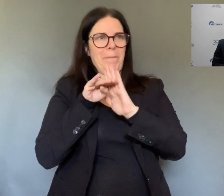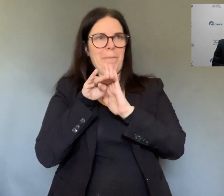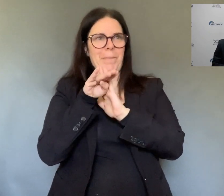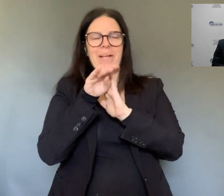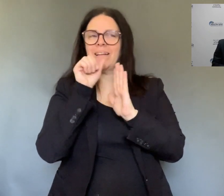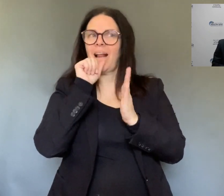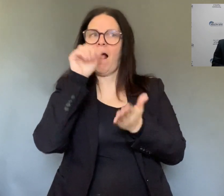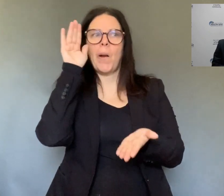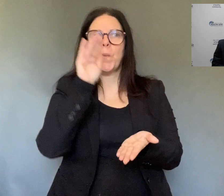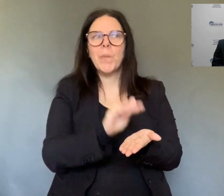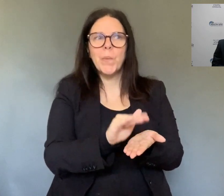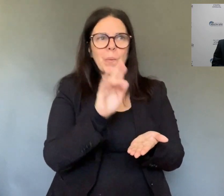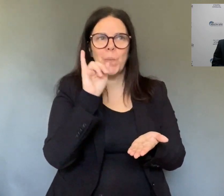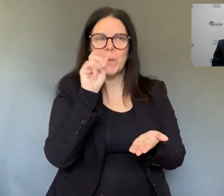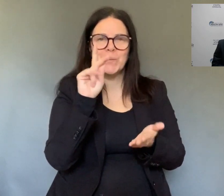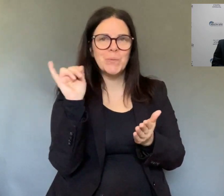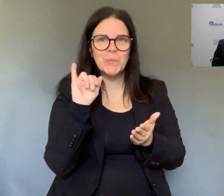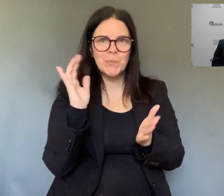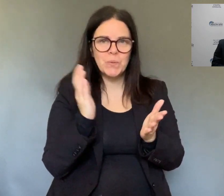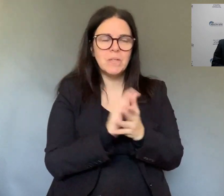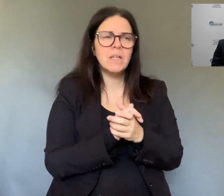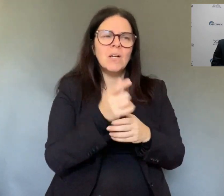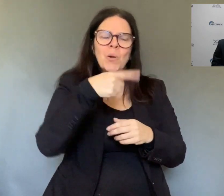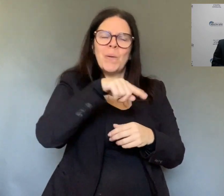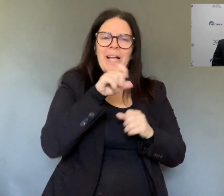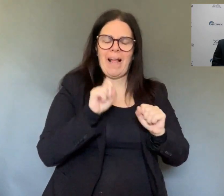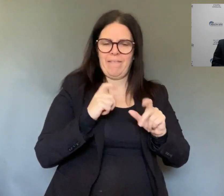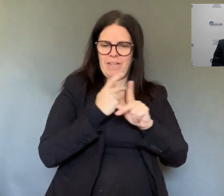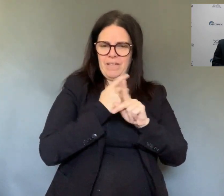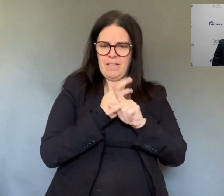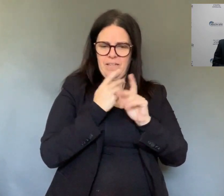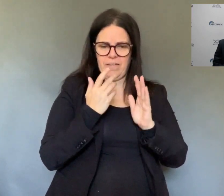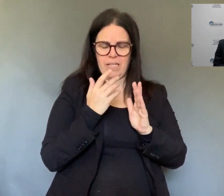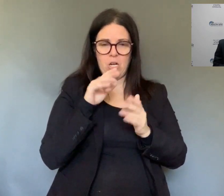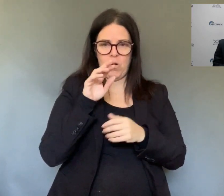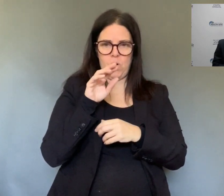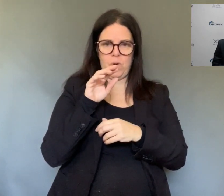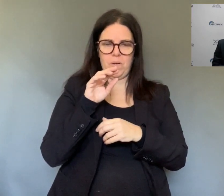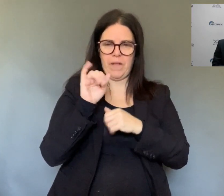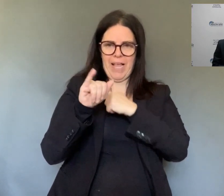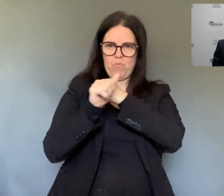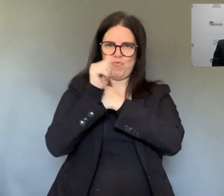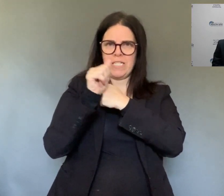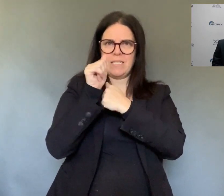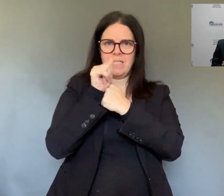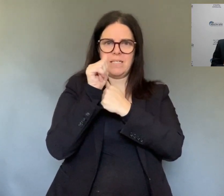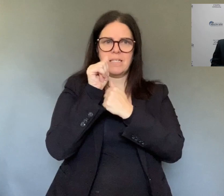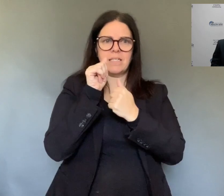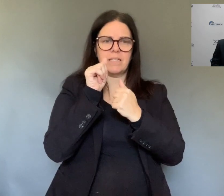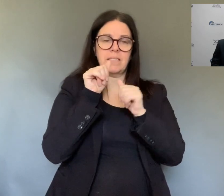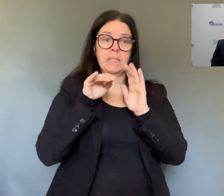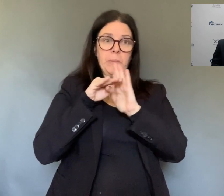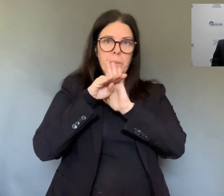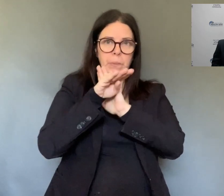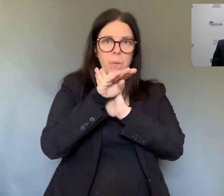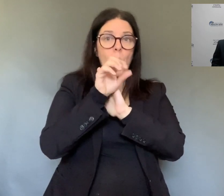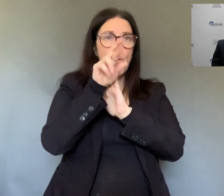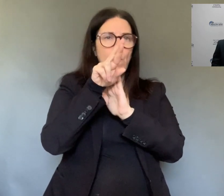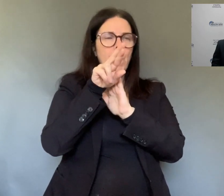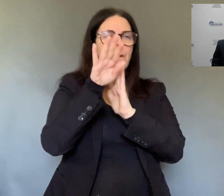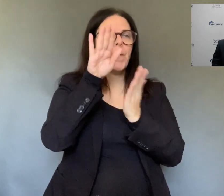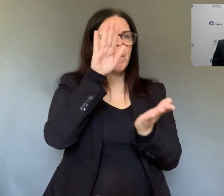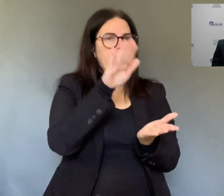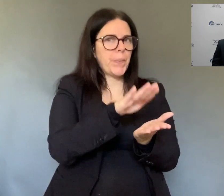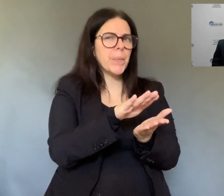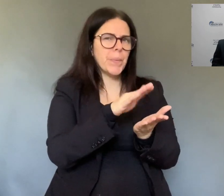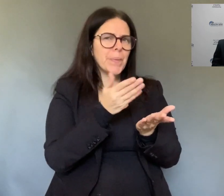What we need to focus on is what are we doing to keep either the risk at the same level or even less than what we have right